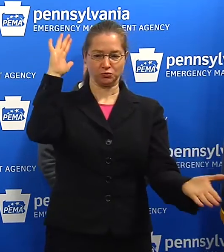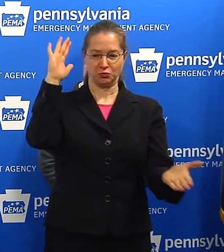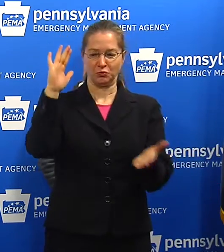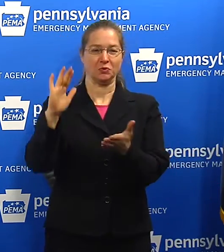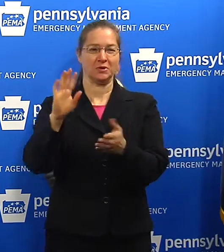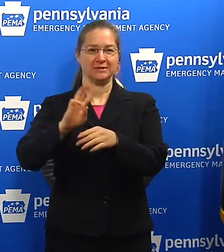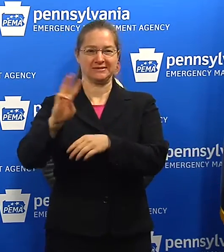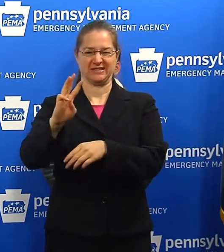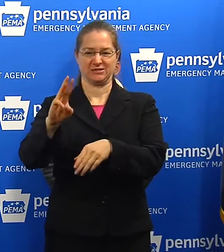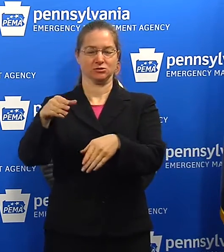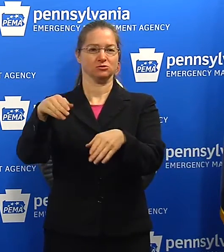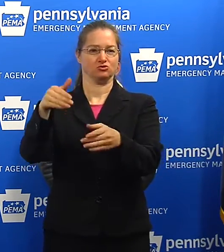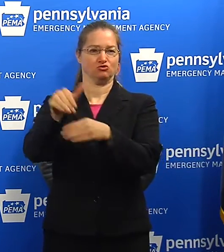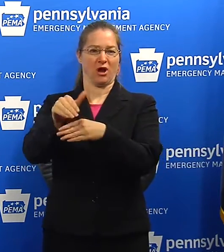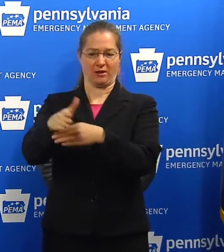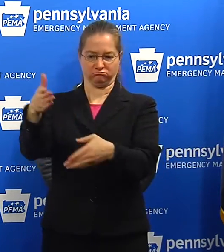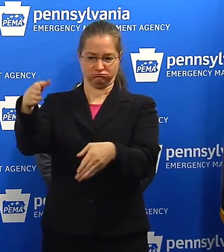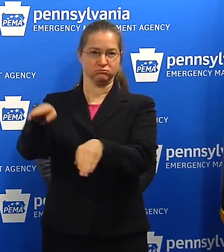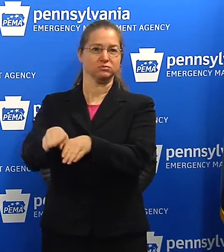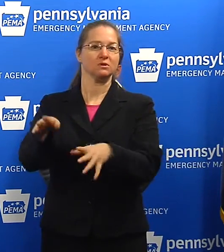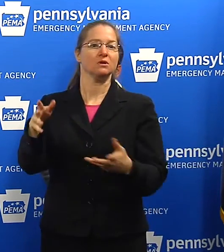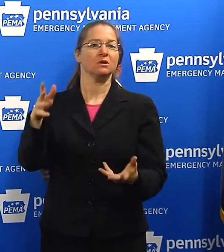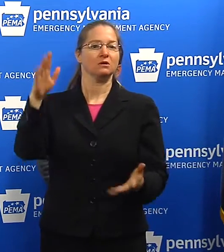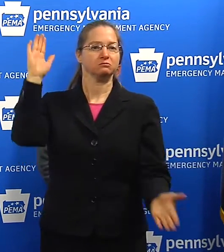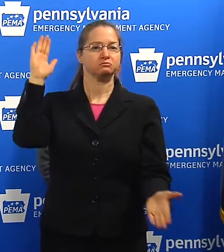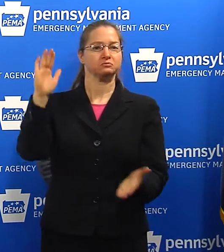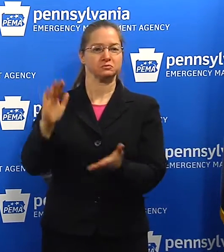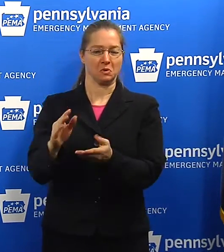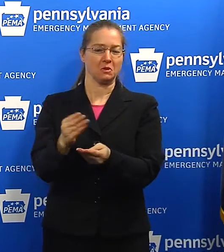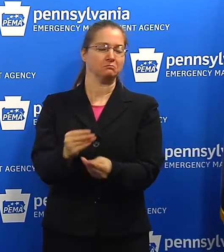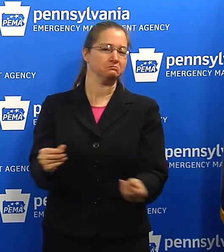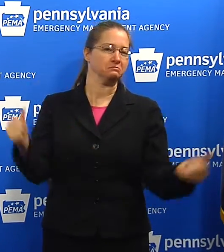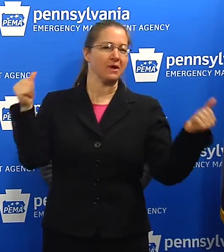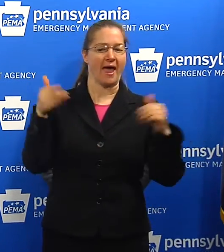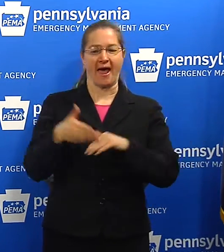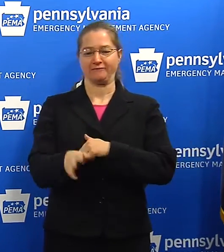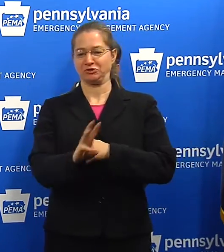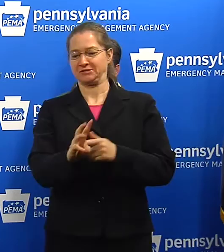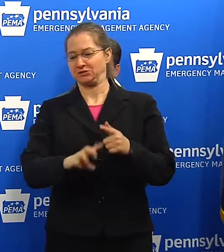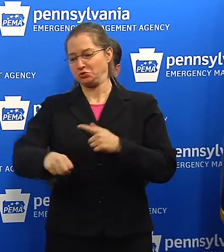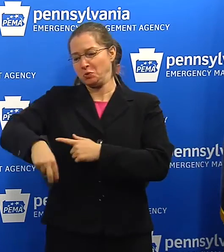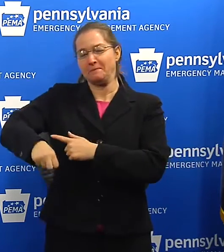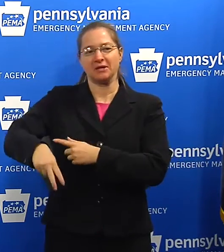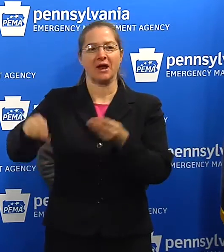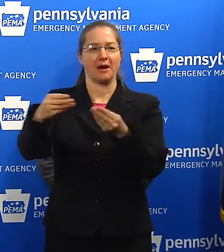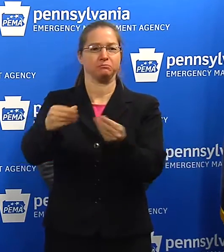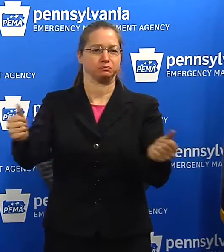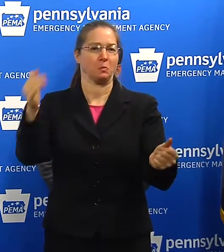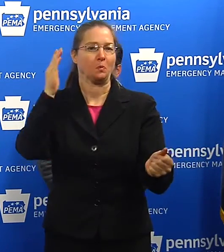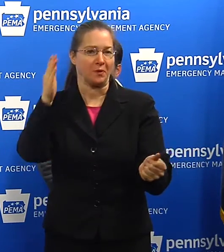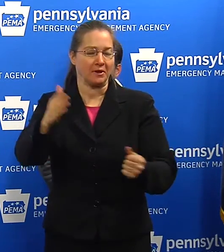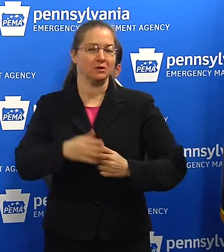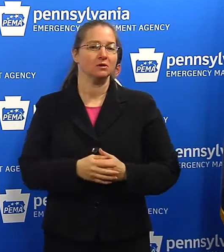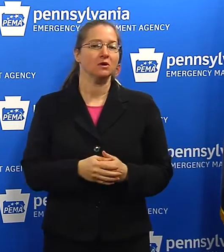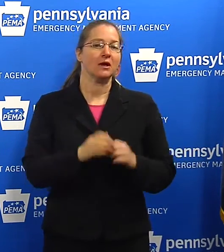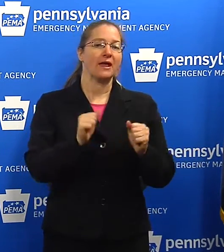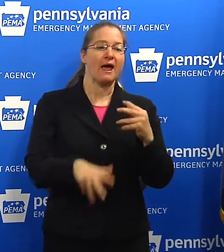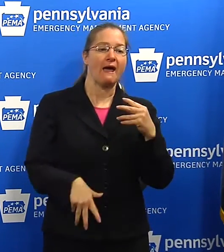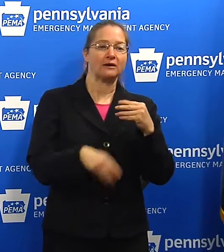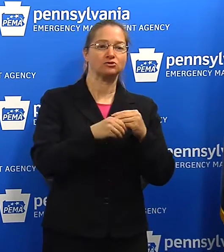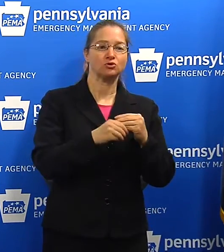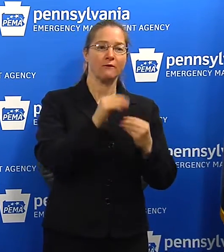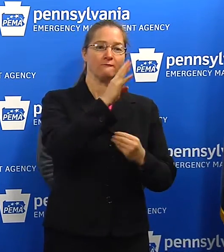from 6 to midnight, the rest of the snow will finish up. So the heaviest snow will come to a close in the next couple of hours. Some of the spots can see an additional 4 to 8 inches.